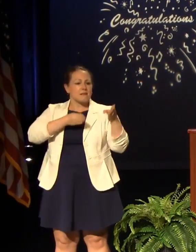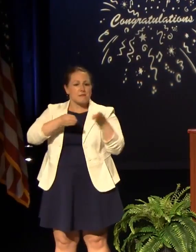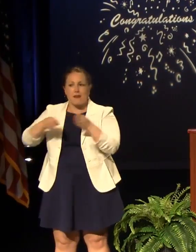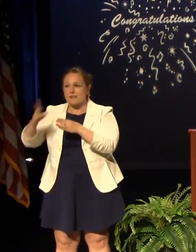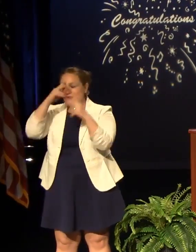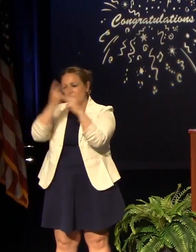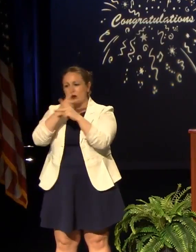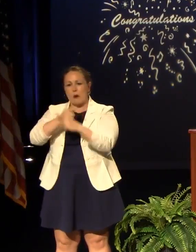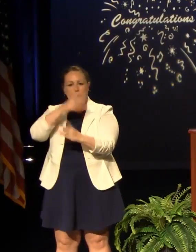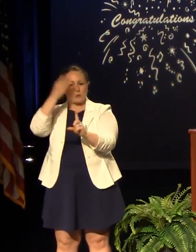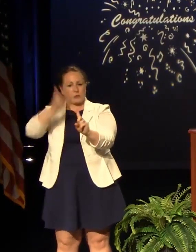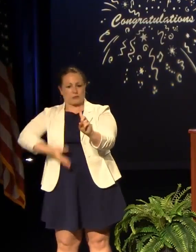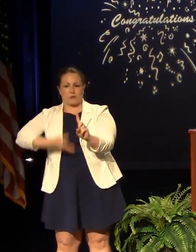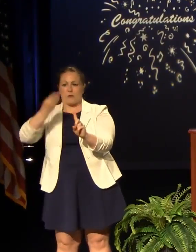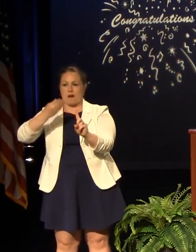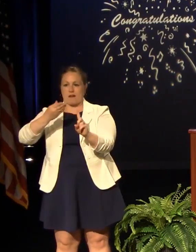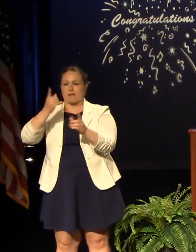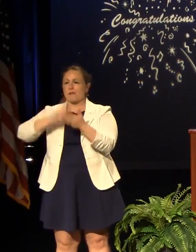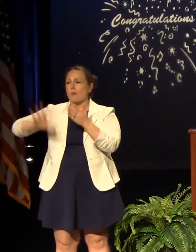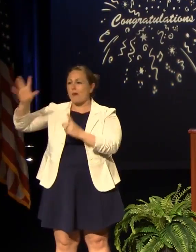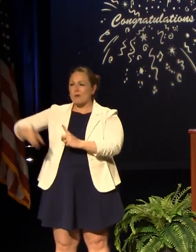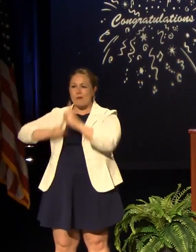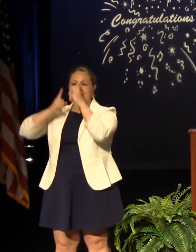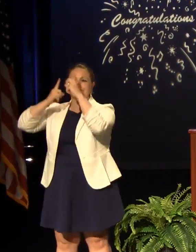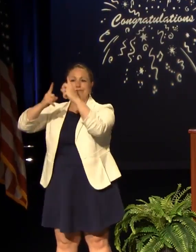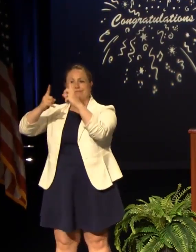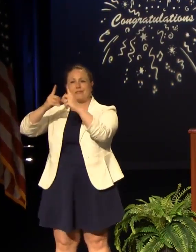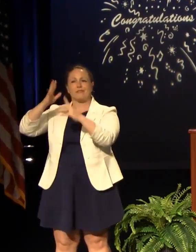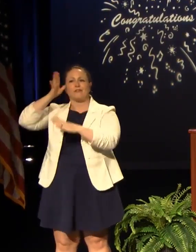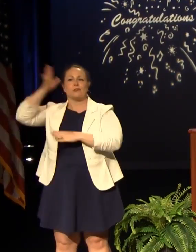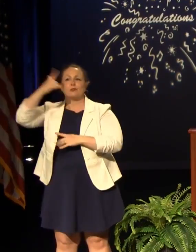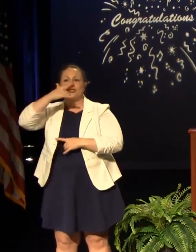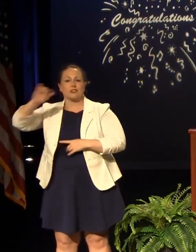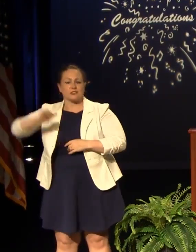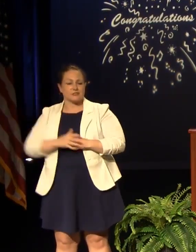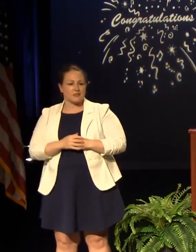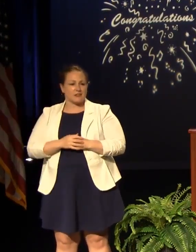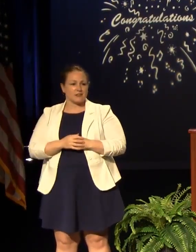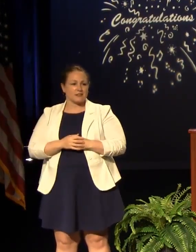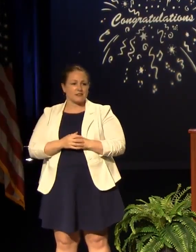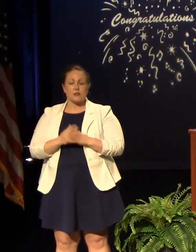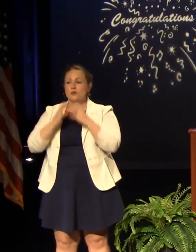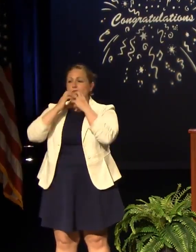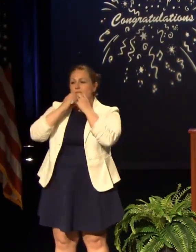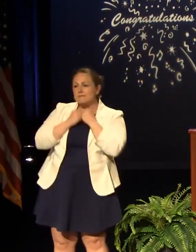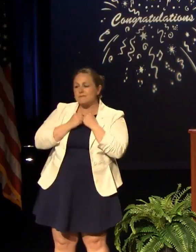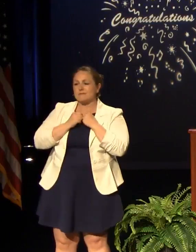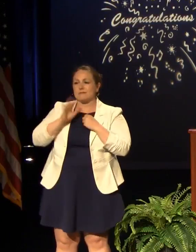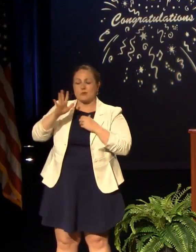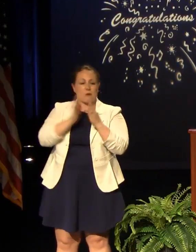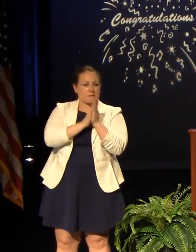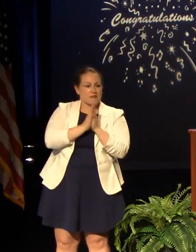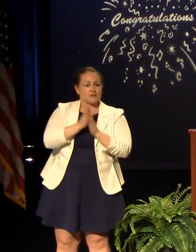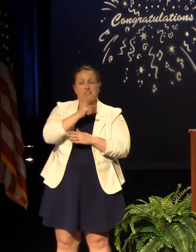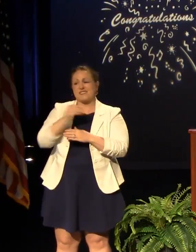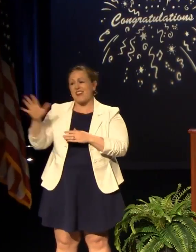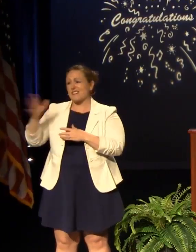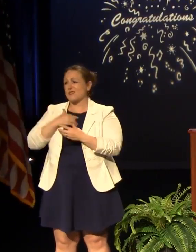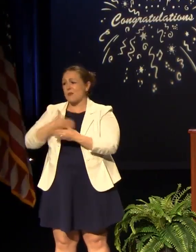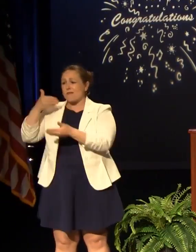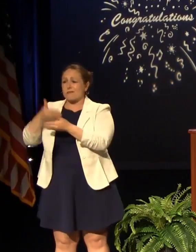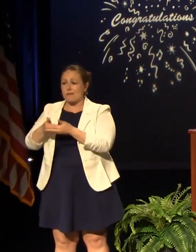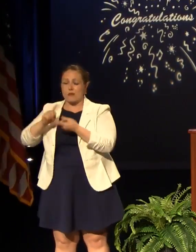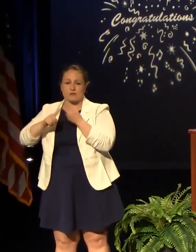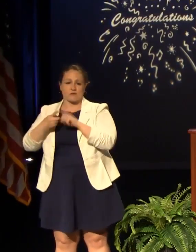be. Hold your passions for what you do and your most meaningful relationships close. These are the essential things that